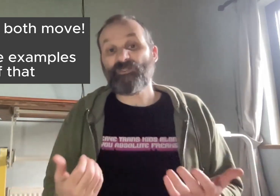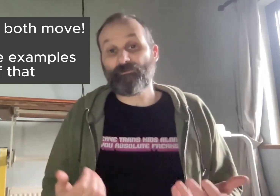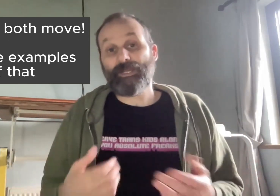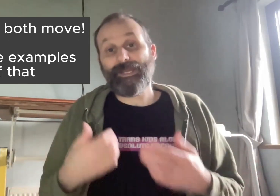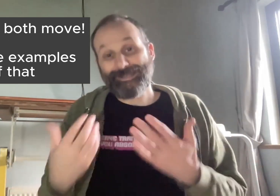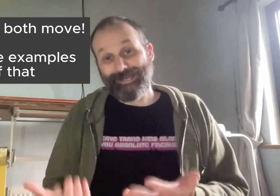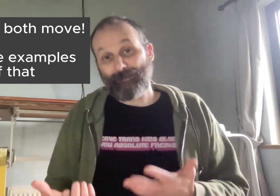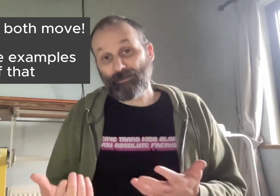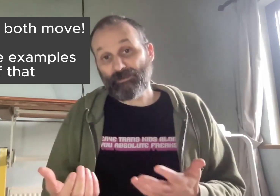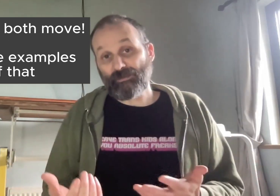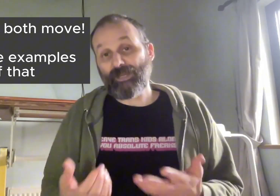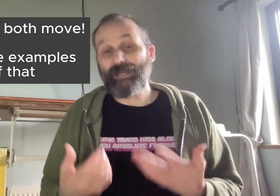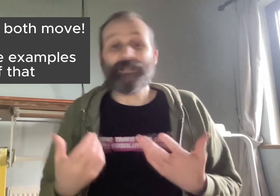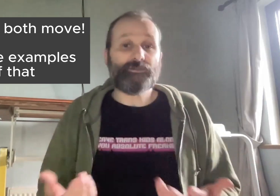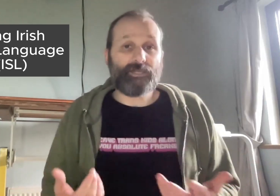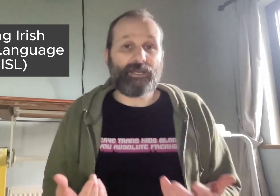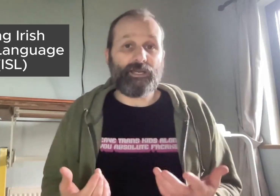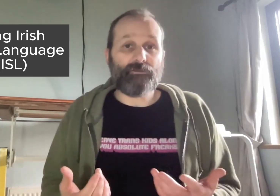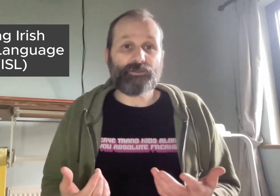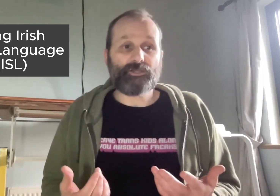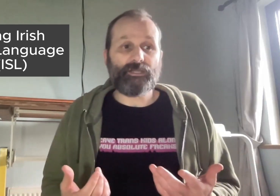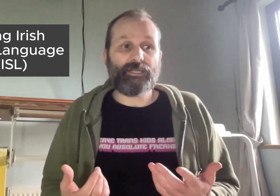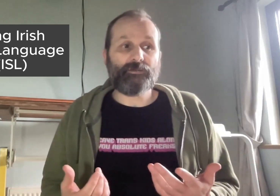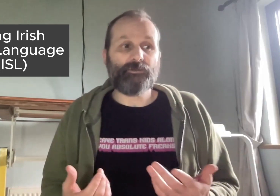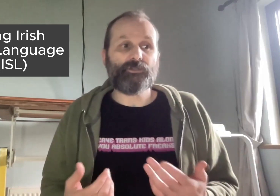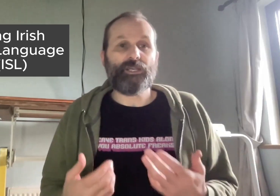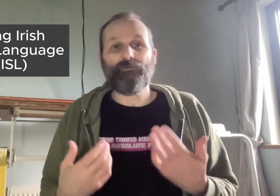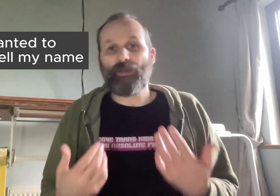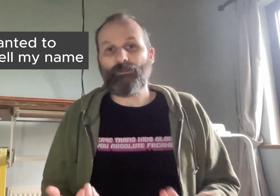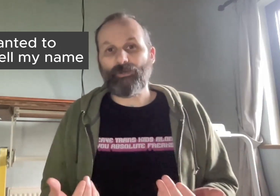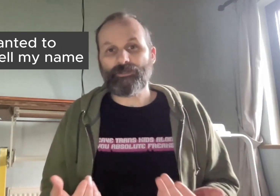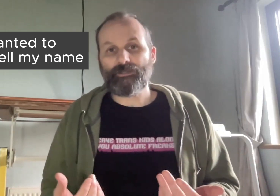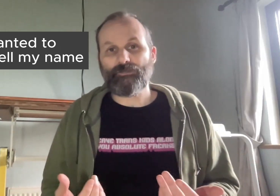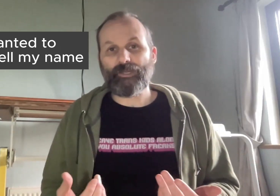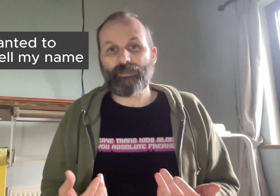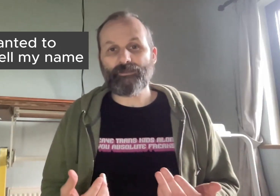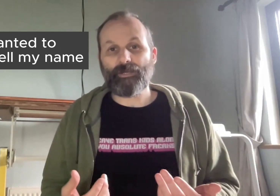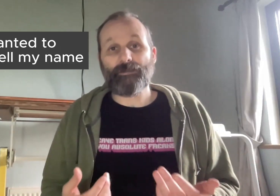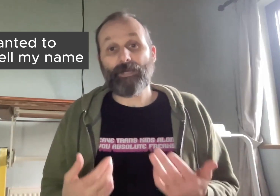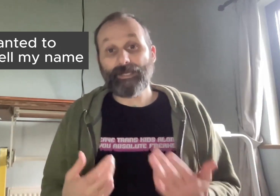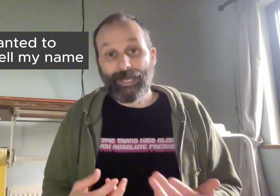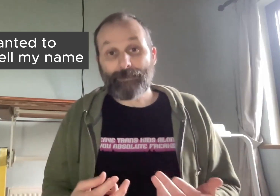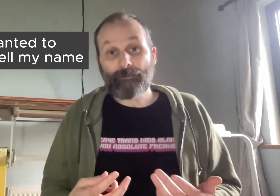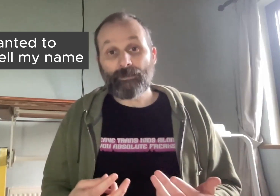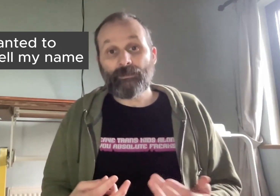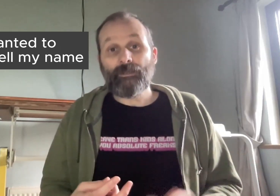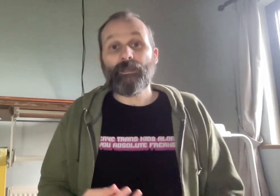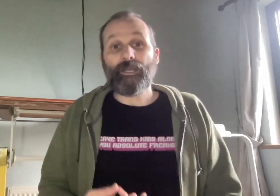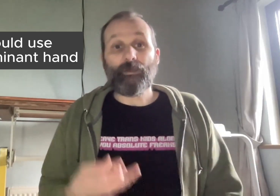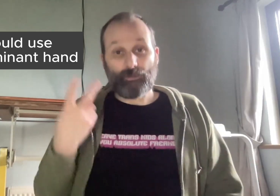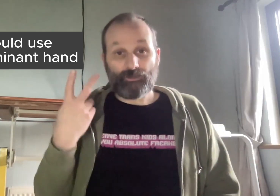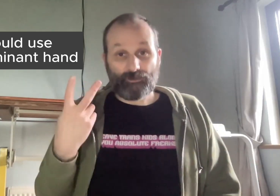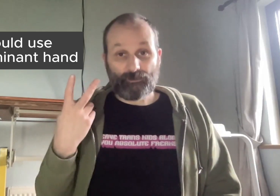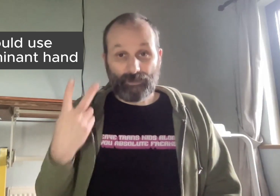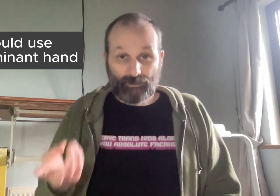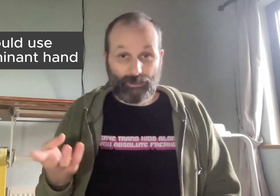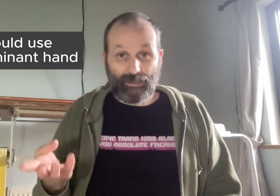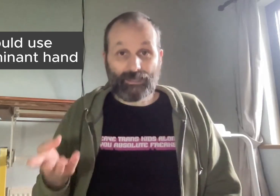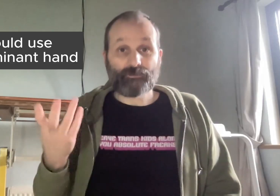just examples of that using Irish Sign Language. If I wanted to fingerspell my name, it would use my dominant hand, which